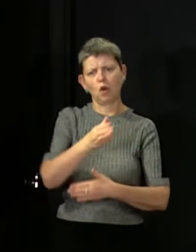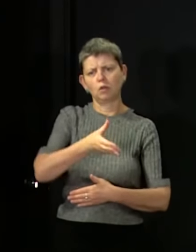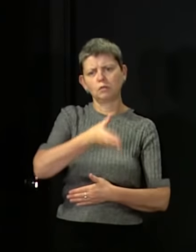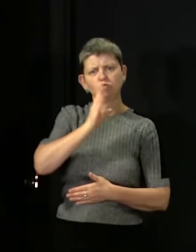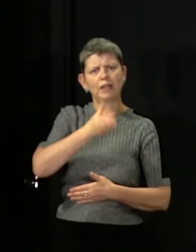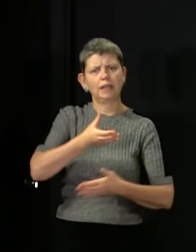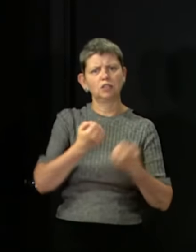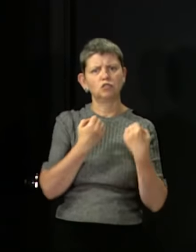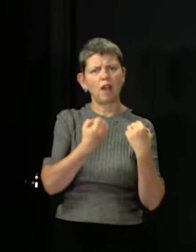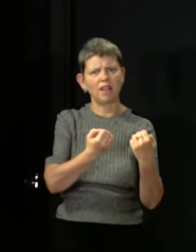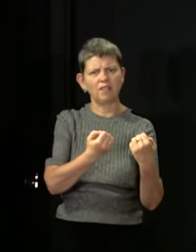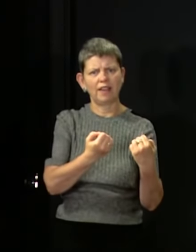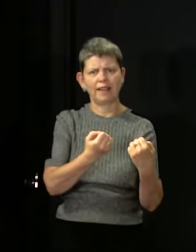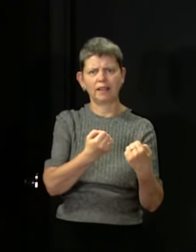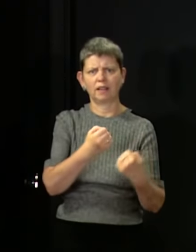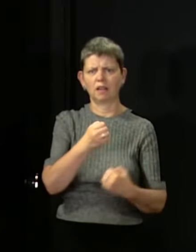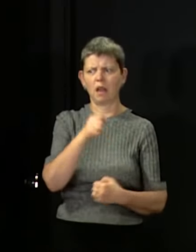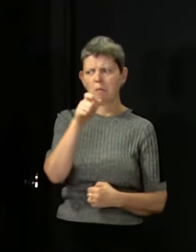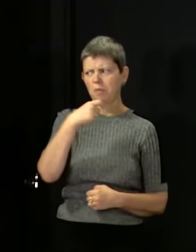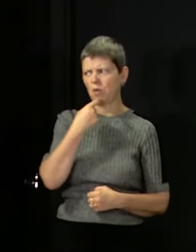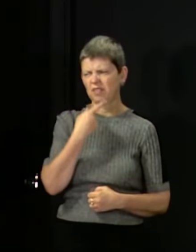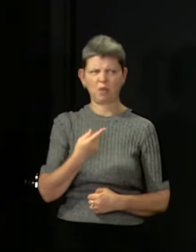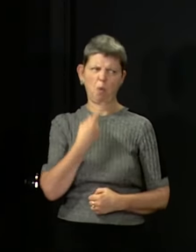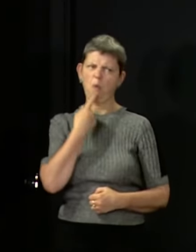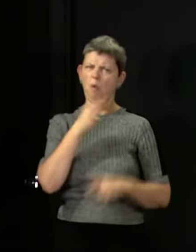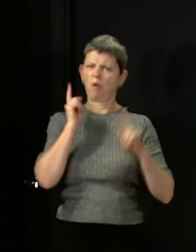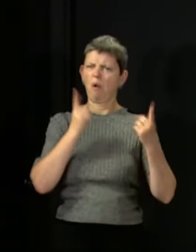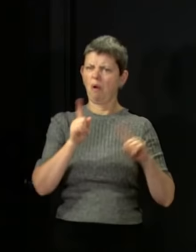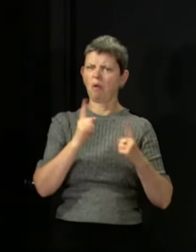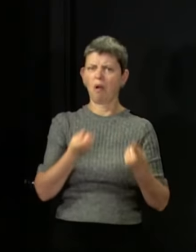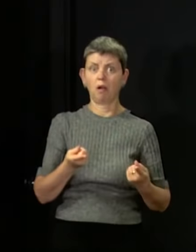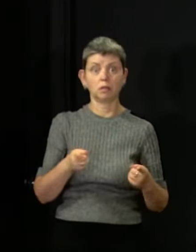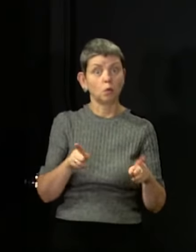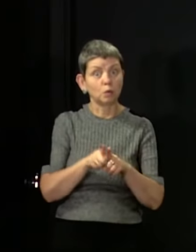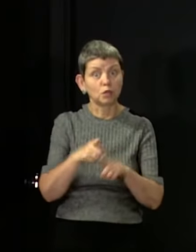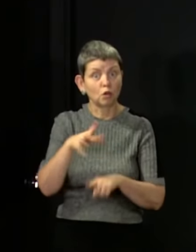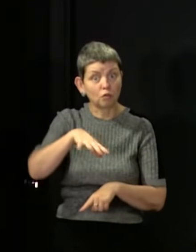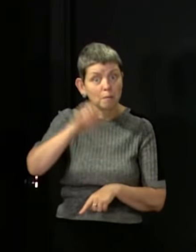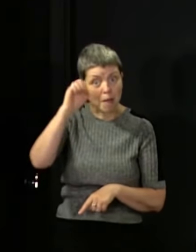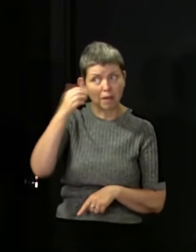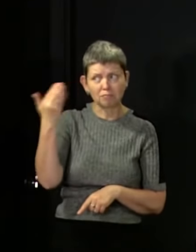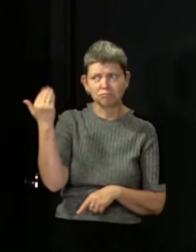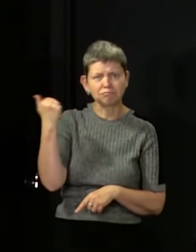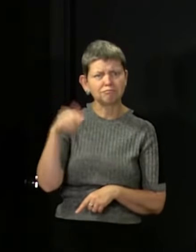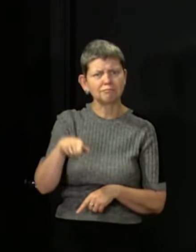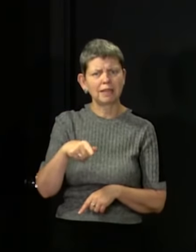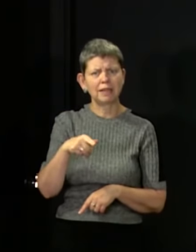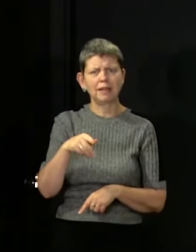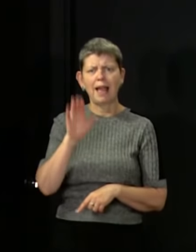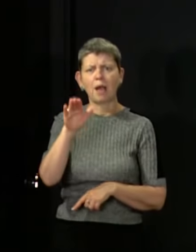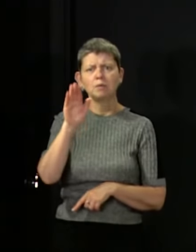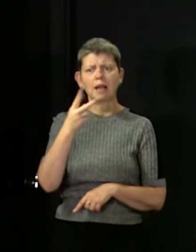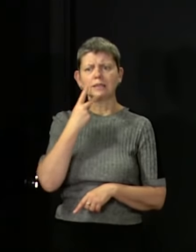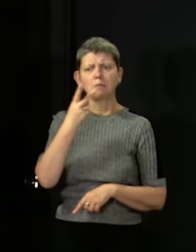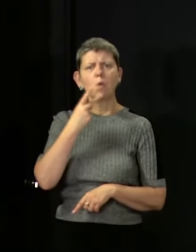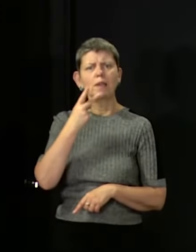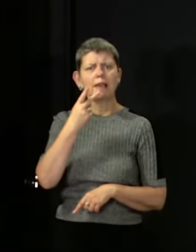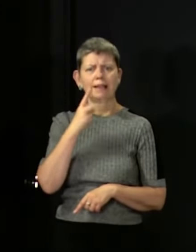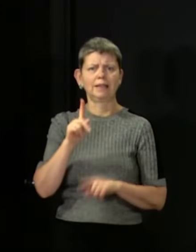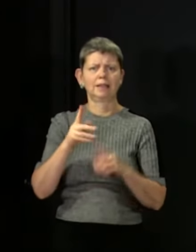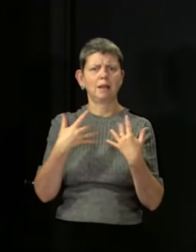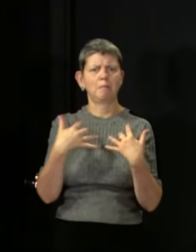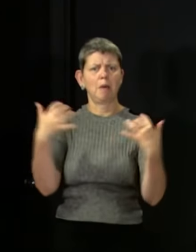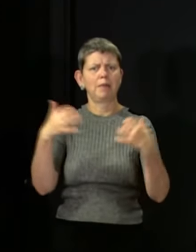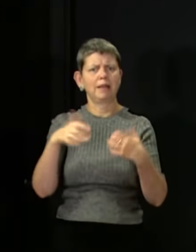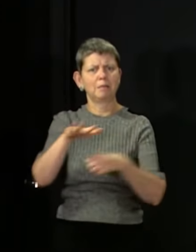there's always a sense this is never going to work. It's never going to be enforced. I remember when the ban on smoking in public places came in, and people said people are never going to comply with this. It's going to be a